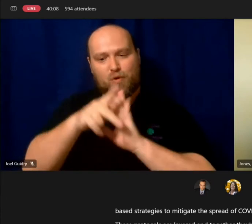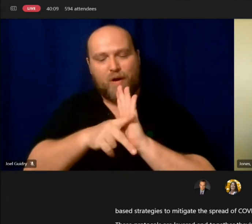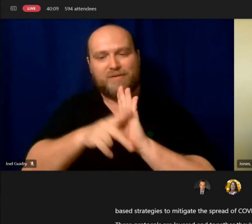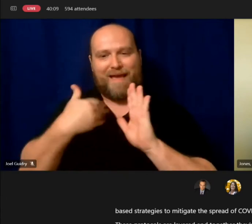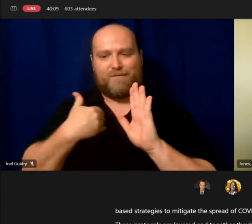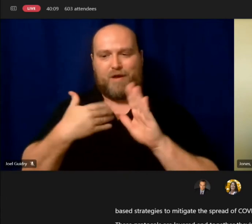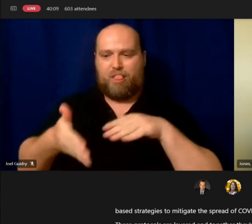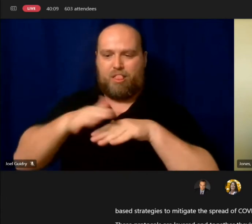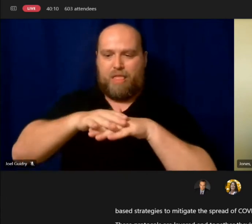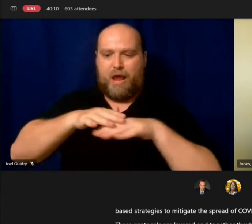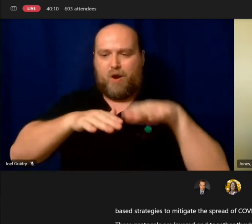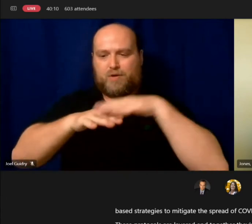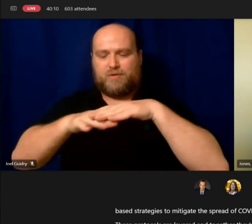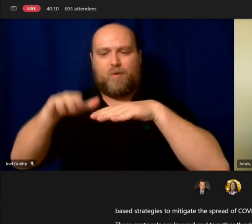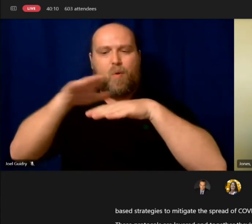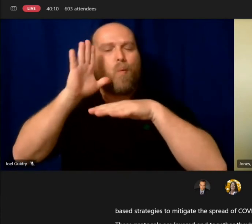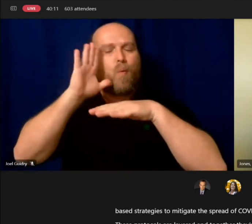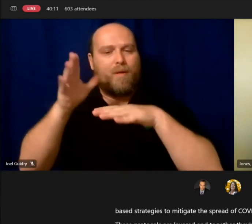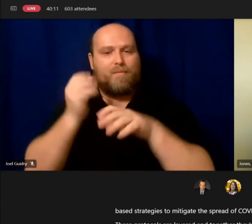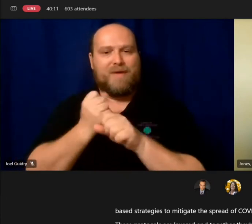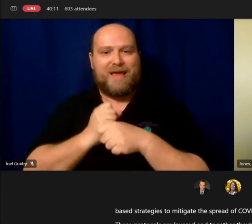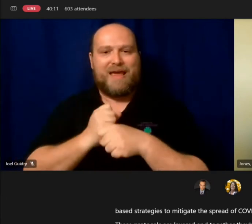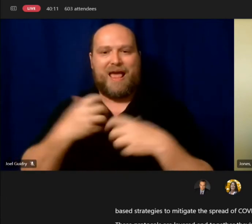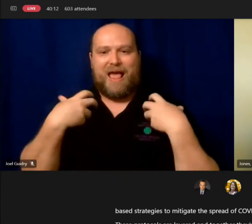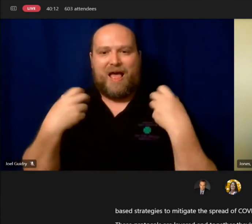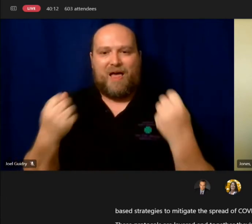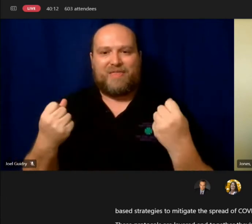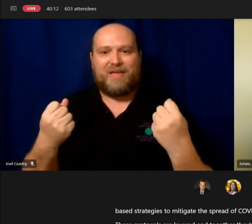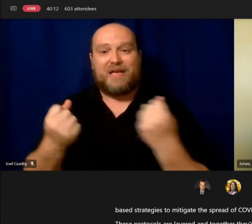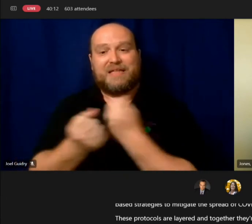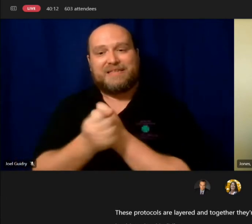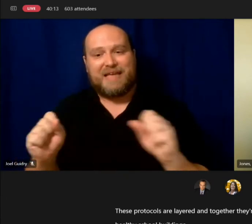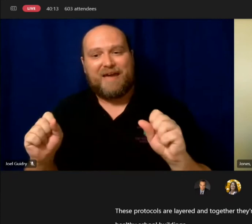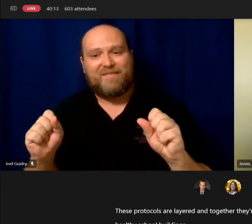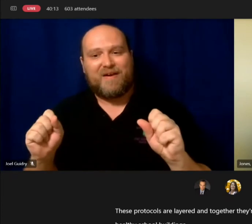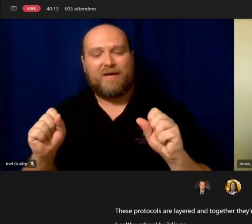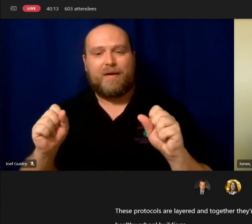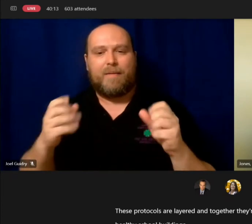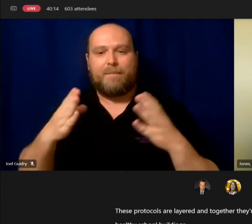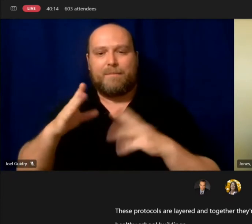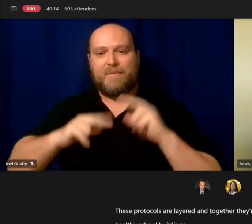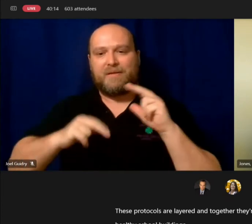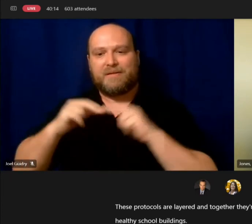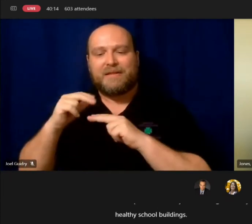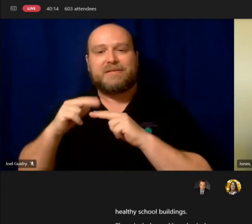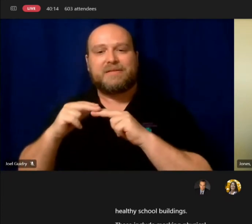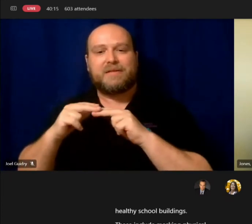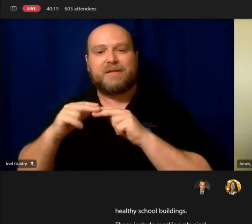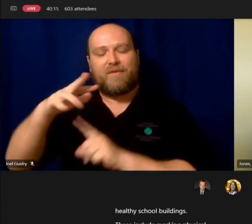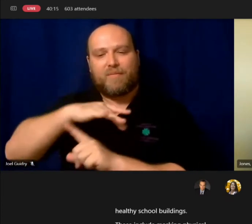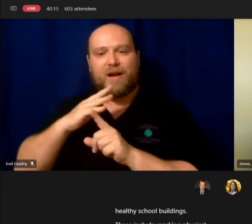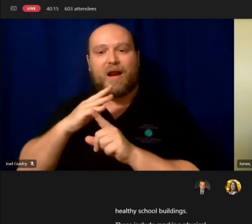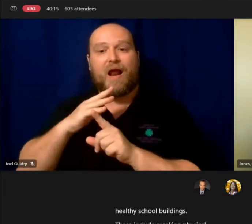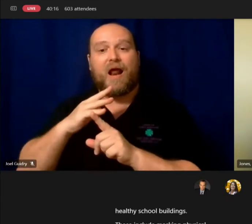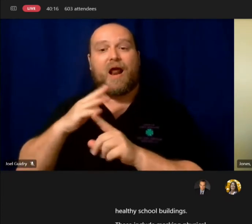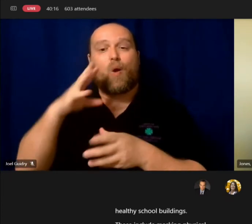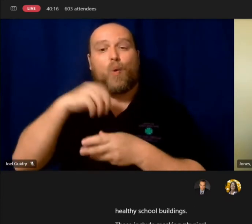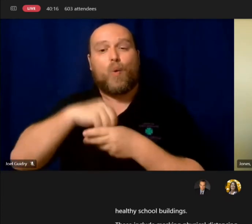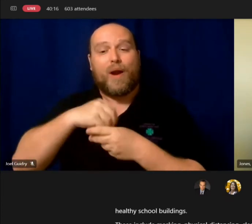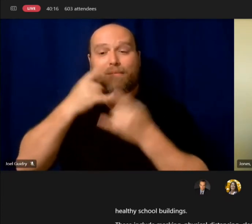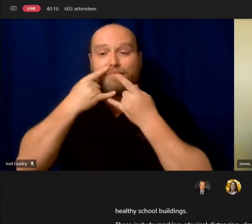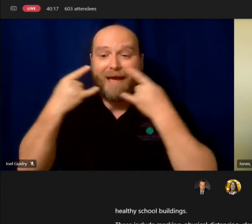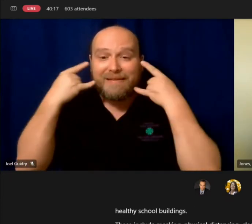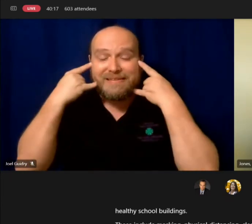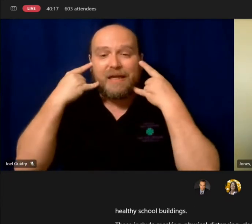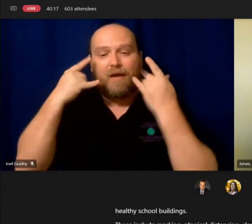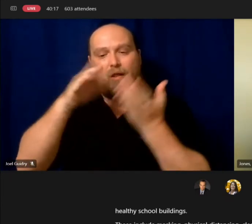school buildings. These include masking, physical distancing, cleaning, disinfecting, hand